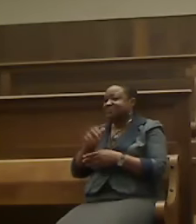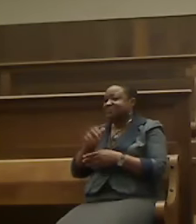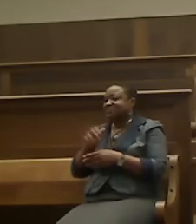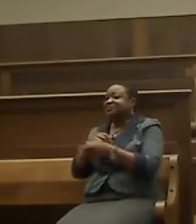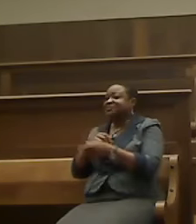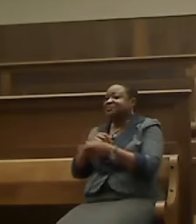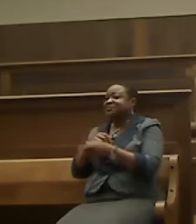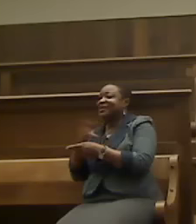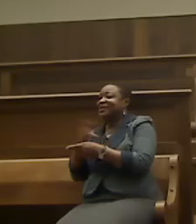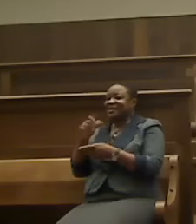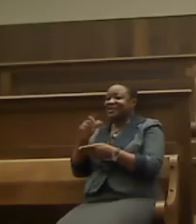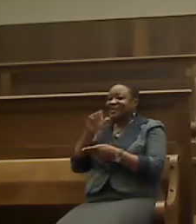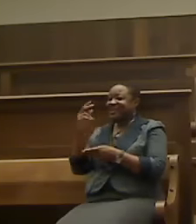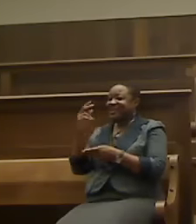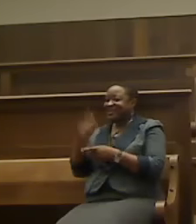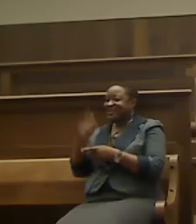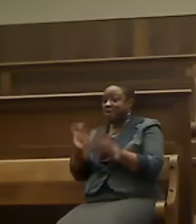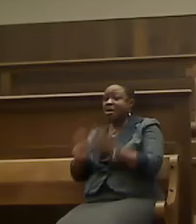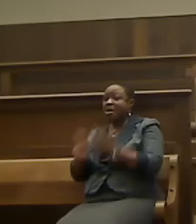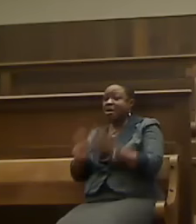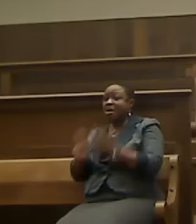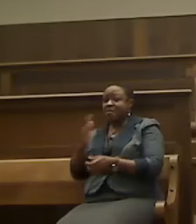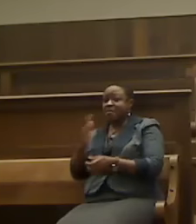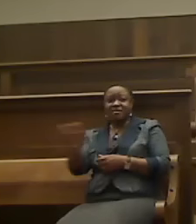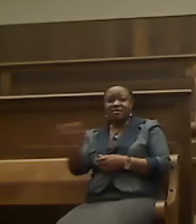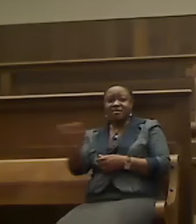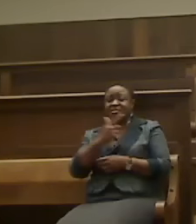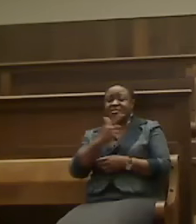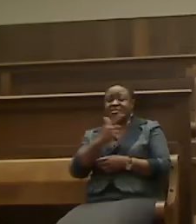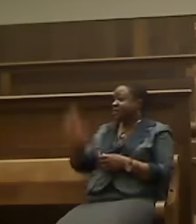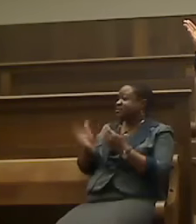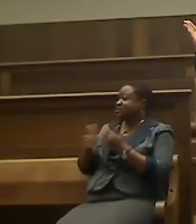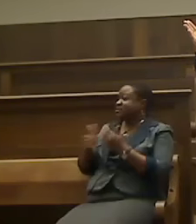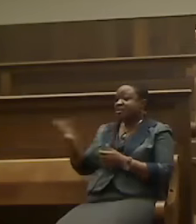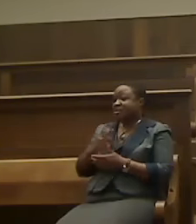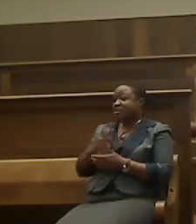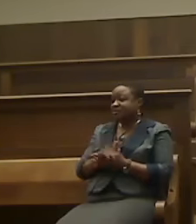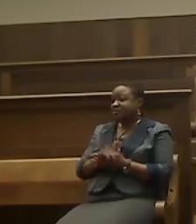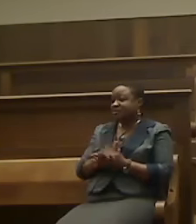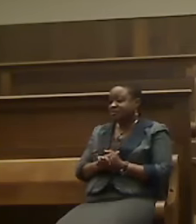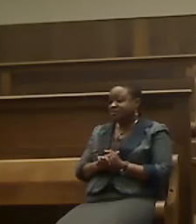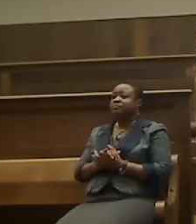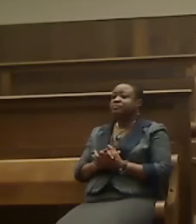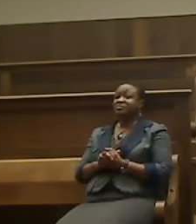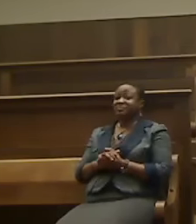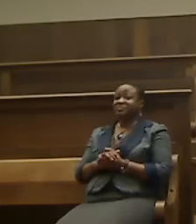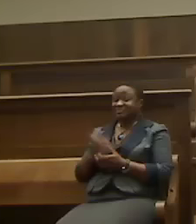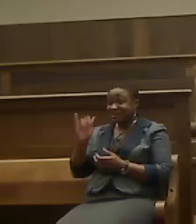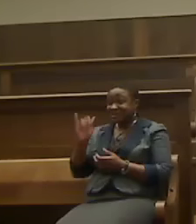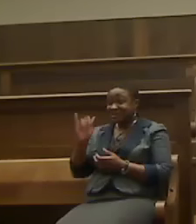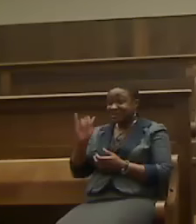hardly see anyone not raising their hand. This is for the camera. Now, that's not just good